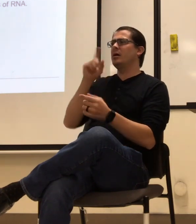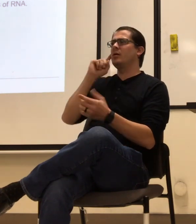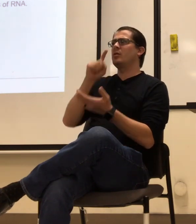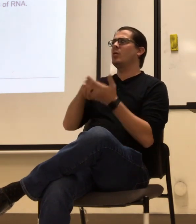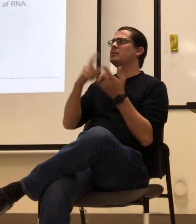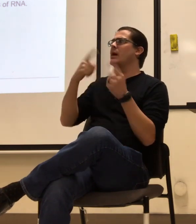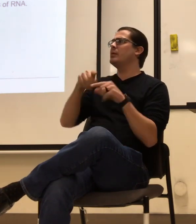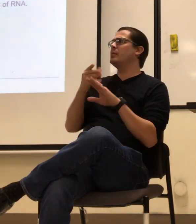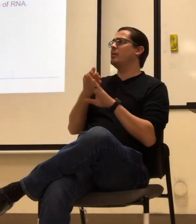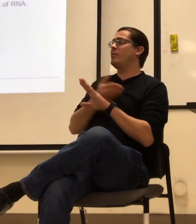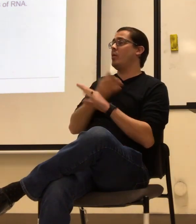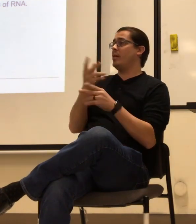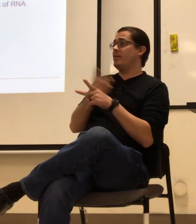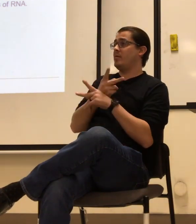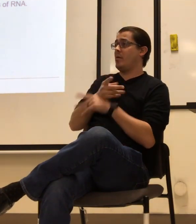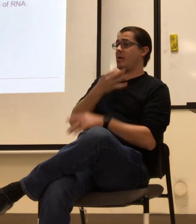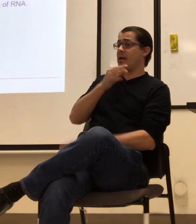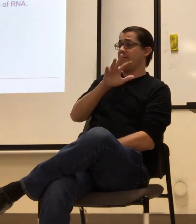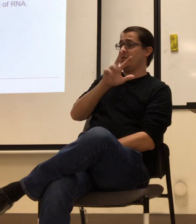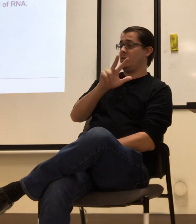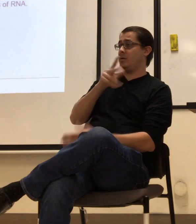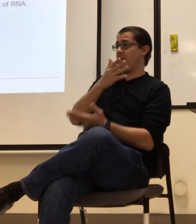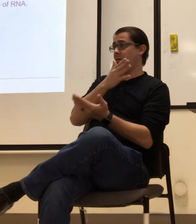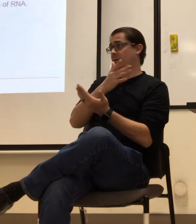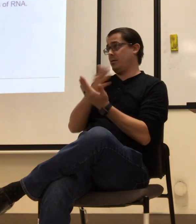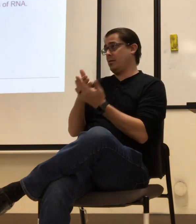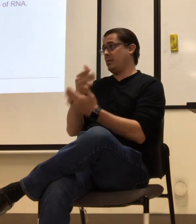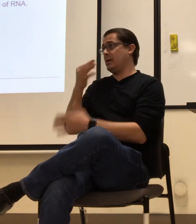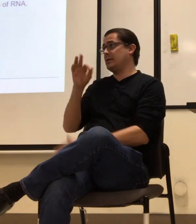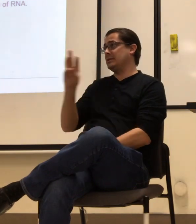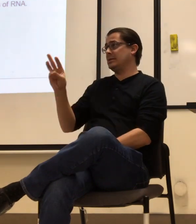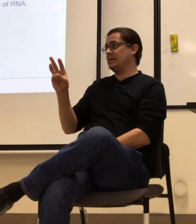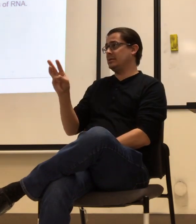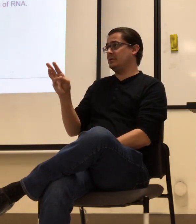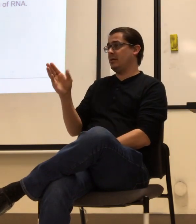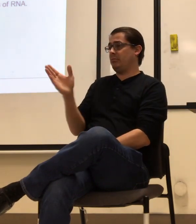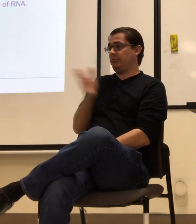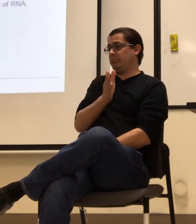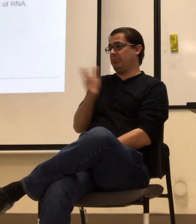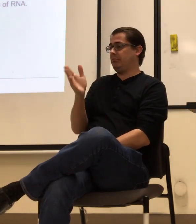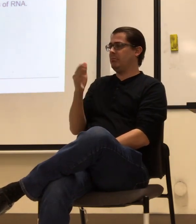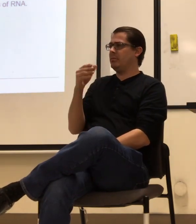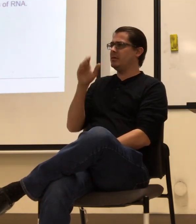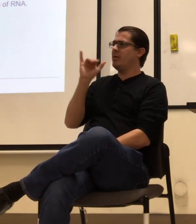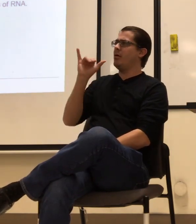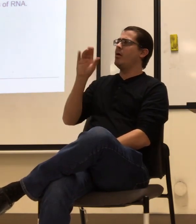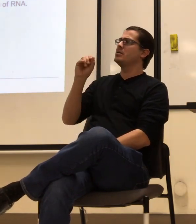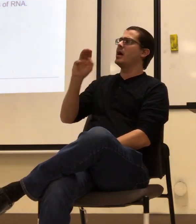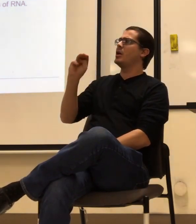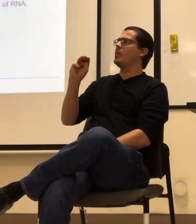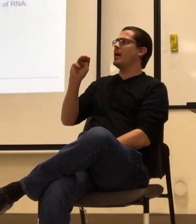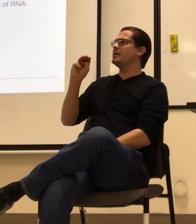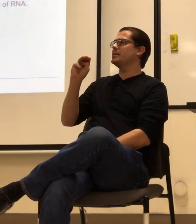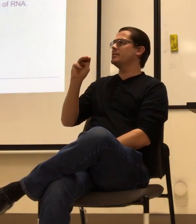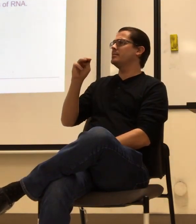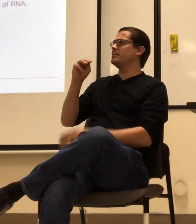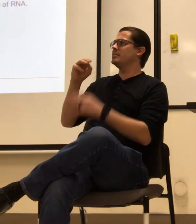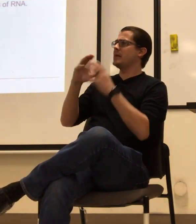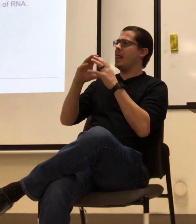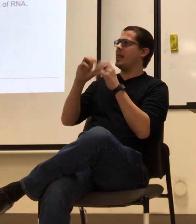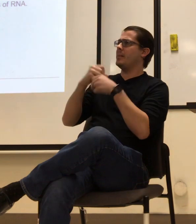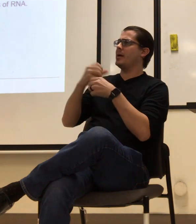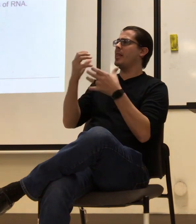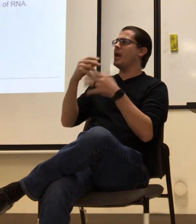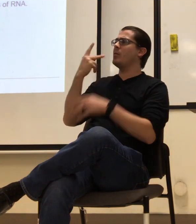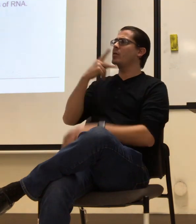all this out between 1953 and 1966, they say that, oh, well, cytoplasms of cells that make lots of